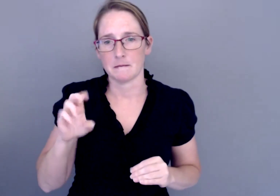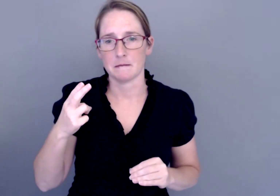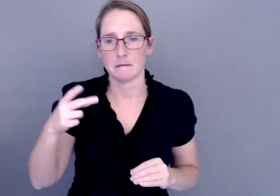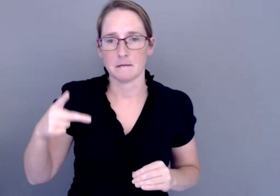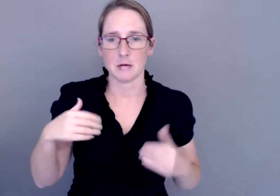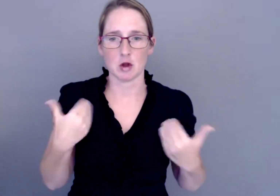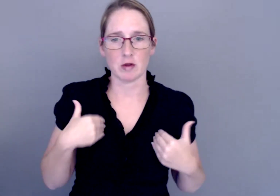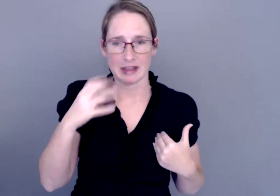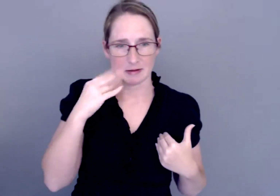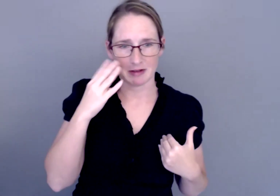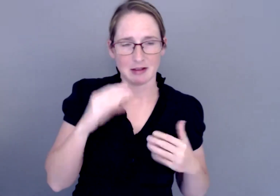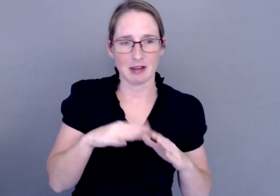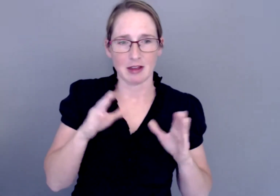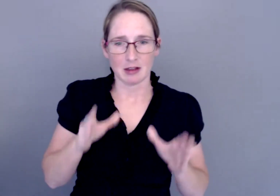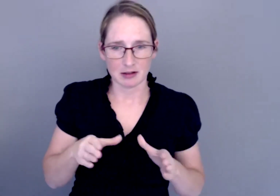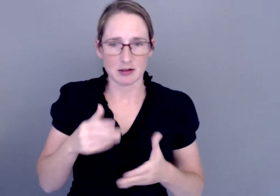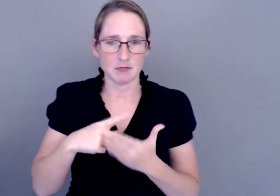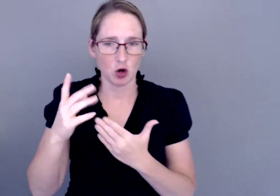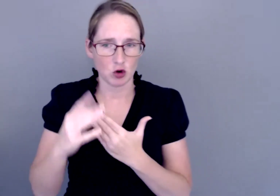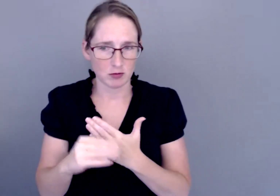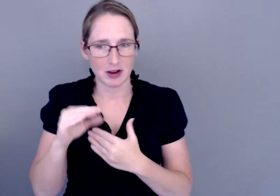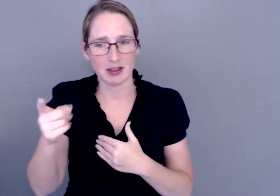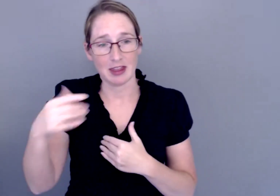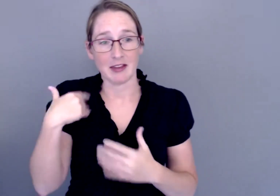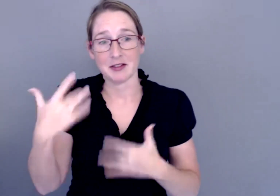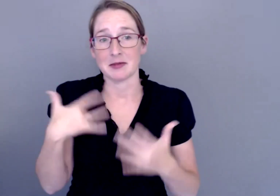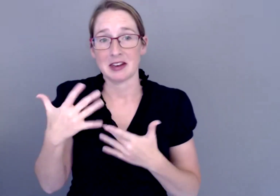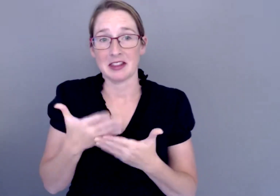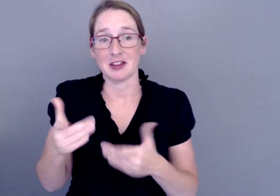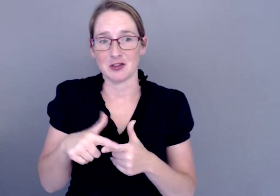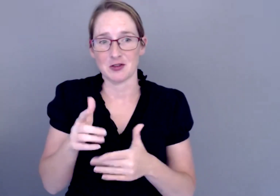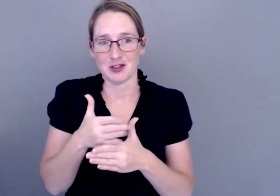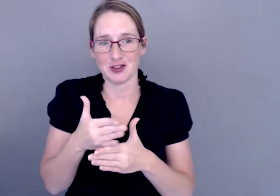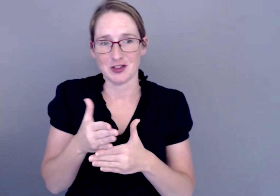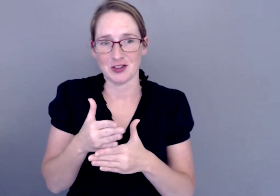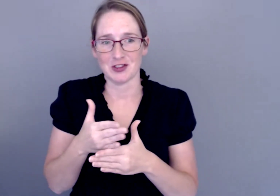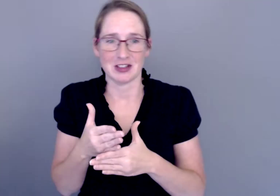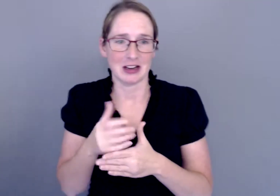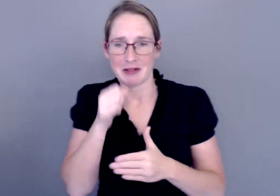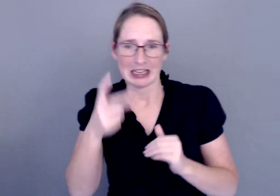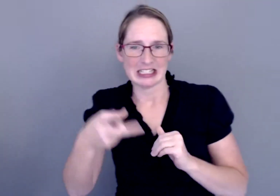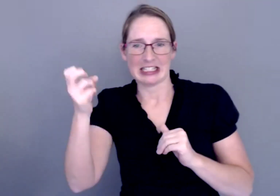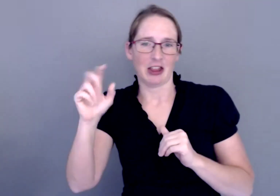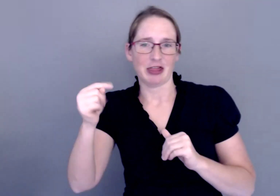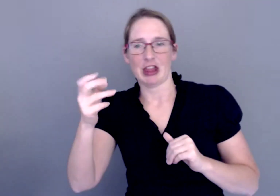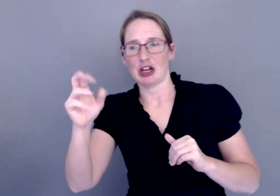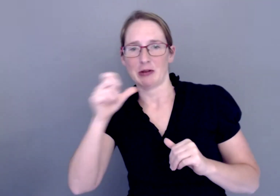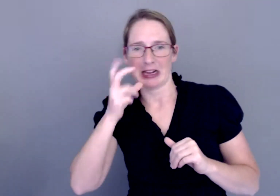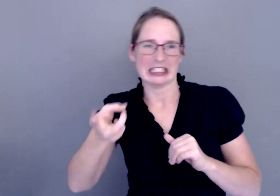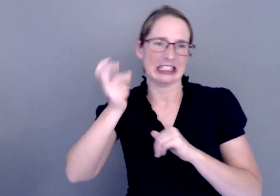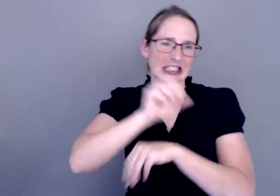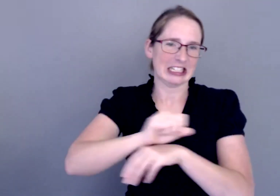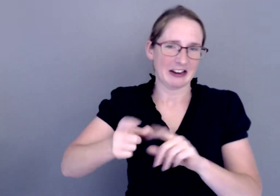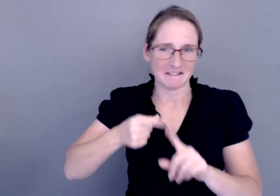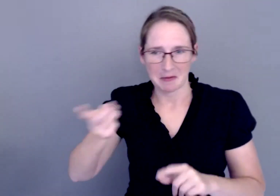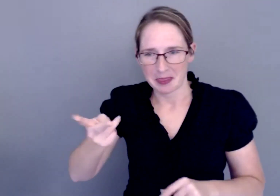Experiencing Houselessness program. And they have some exciting stuff to share. I won't steal the thunder. I won't take the stage from them,